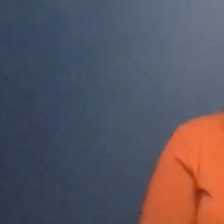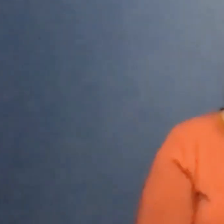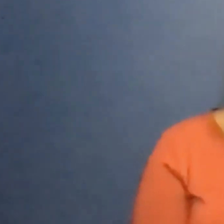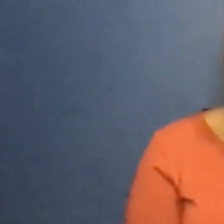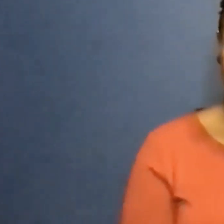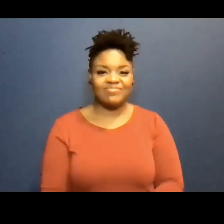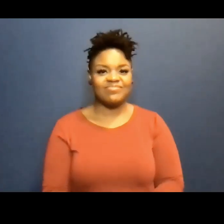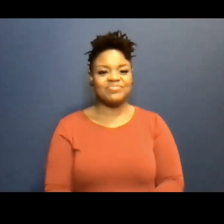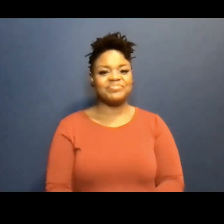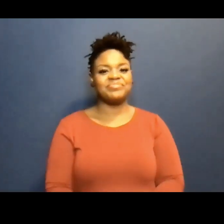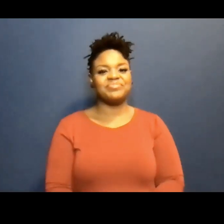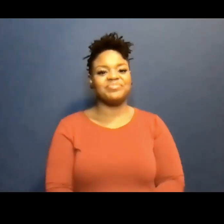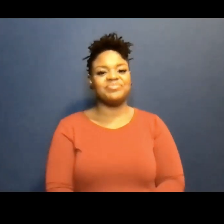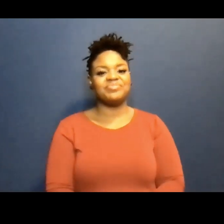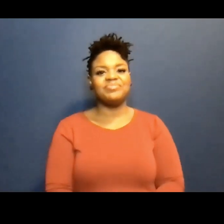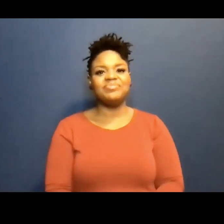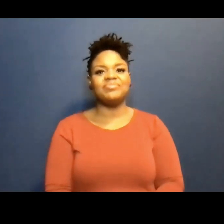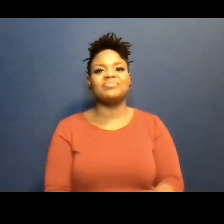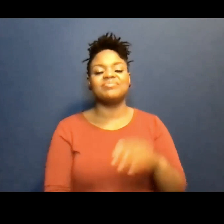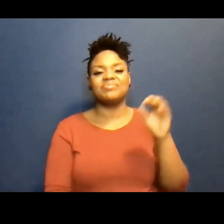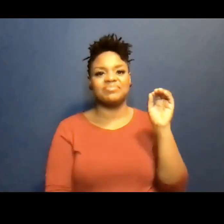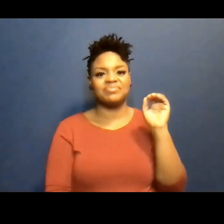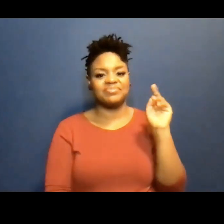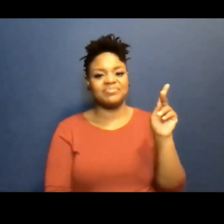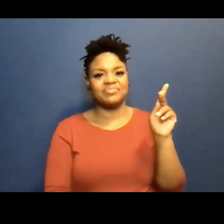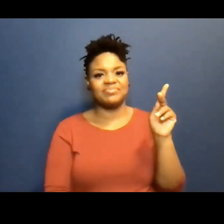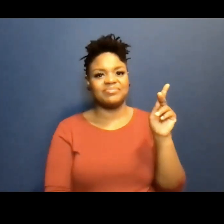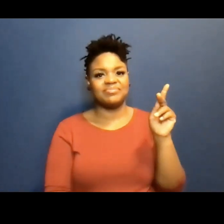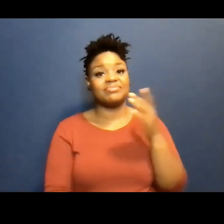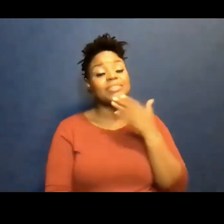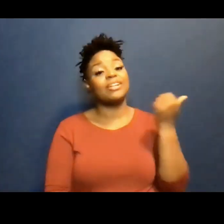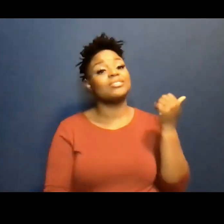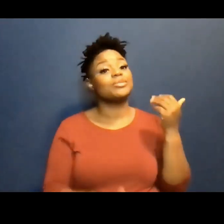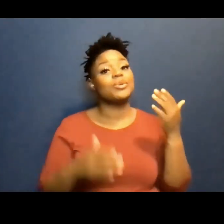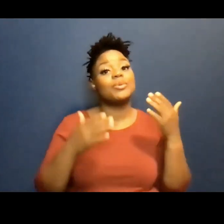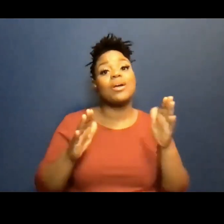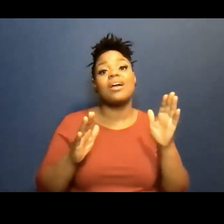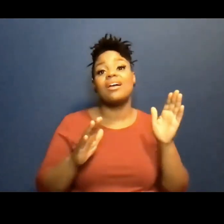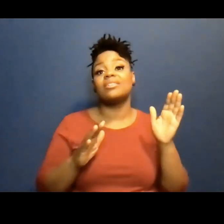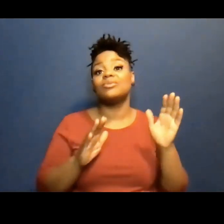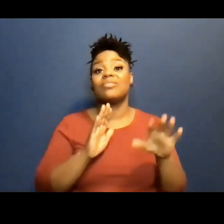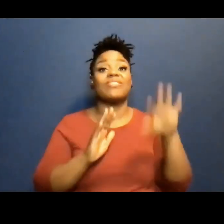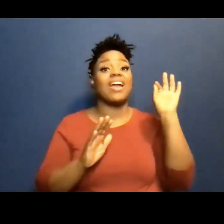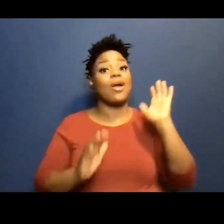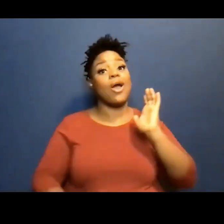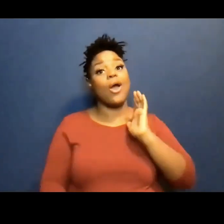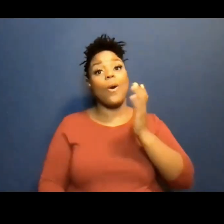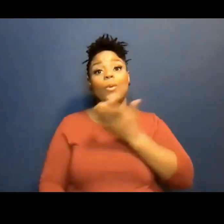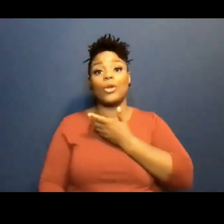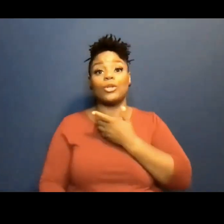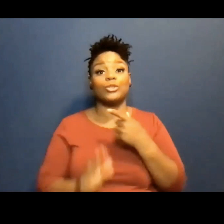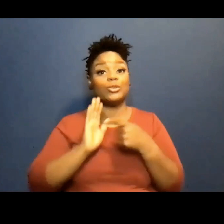Okay. The best way to find out about other showings of Secret Lives films, we've got a